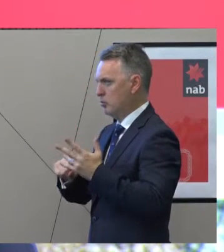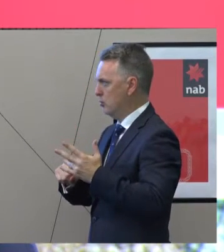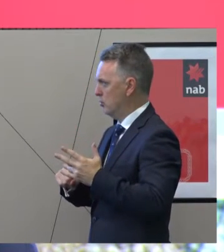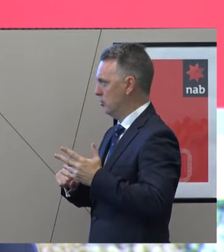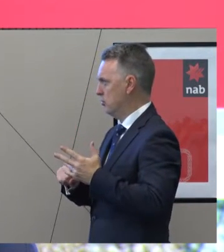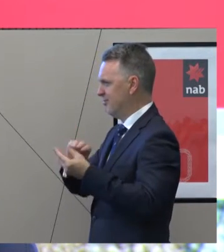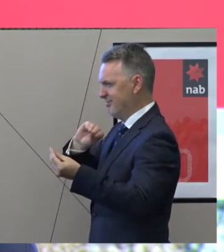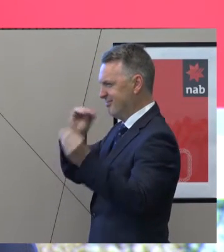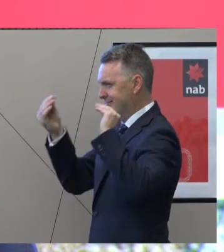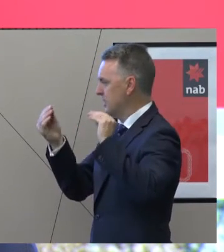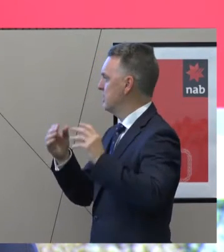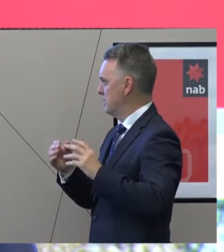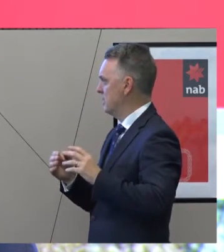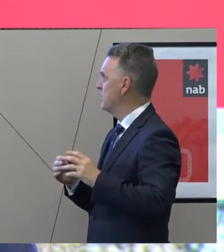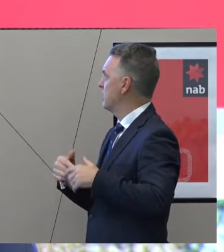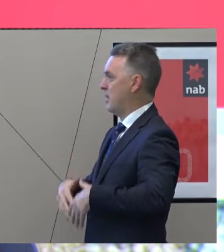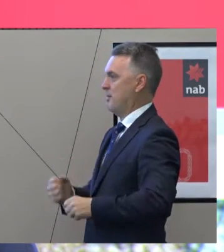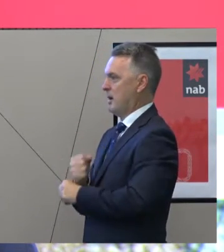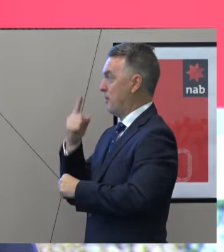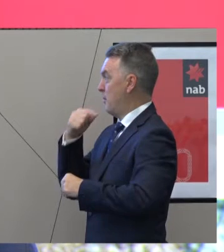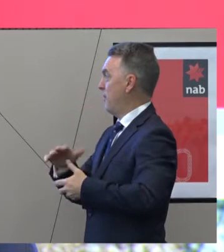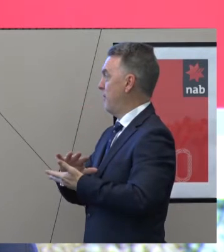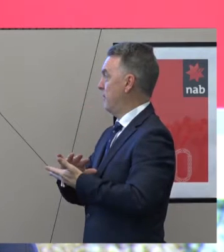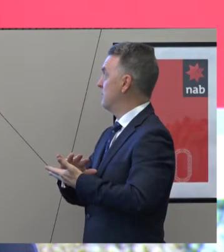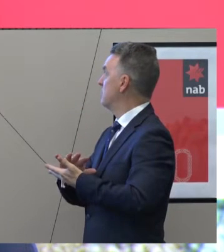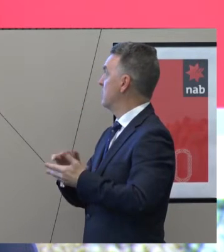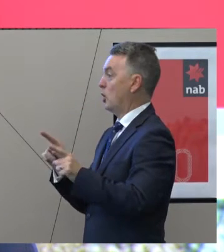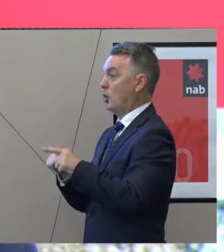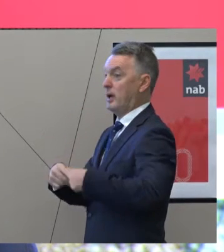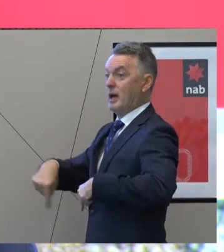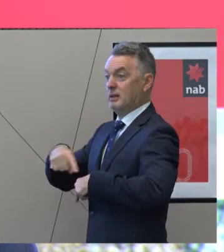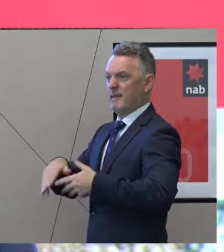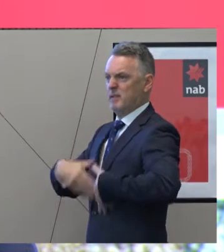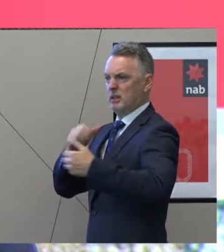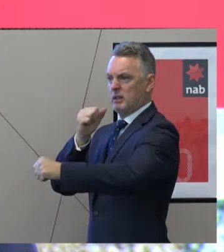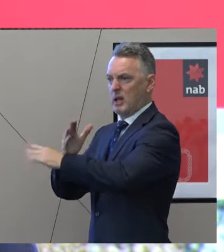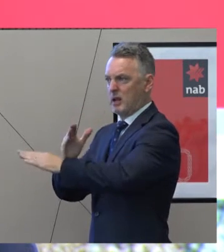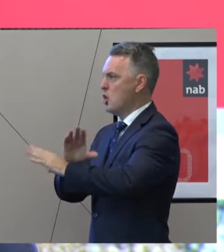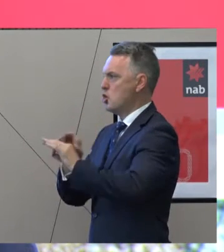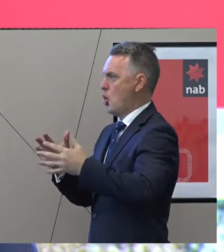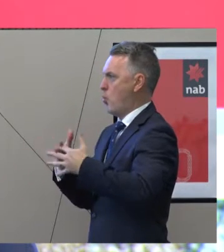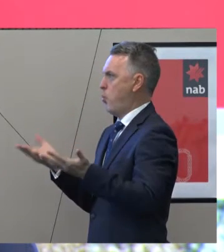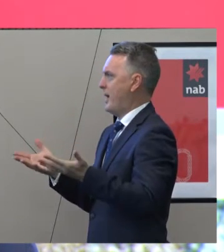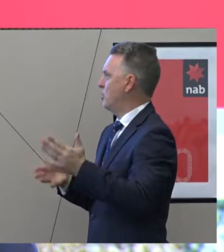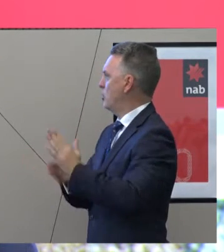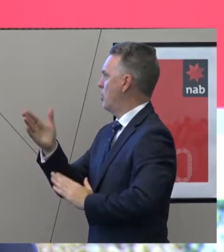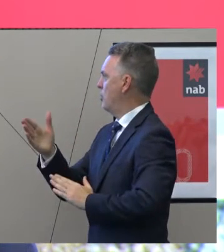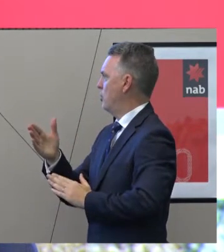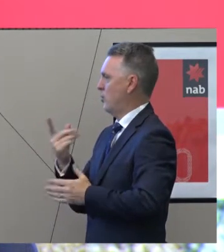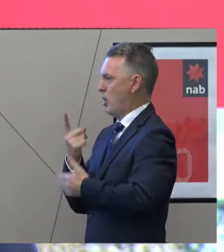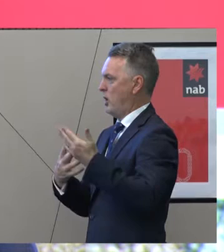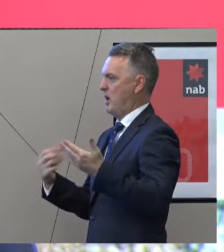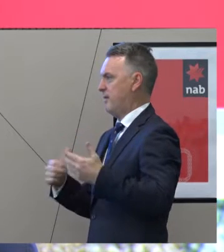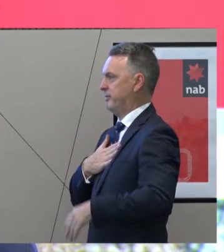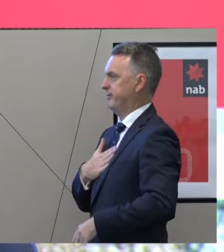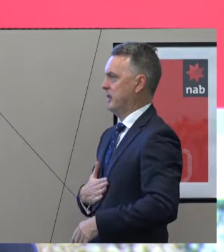those unrepresented like ourselves with nowhere to go, really, except a legal process. And many of